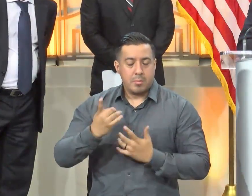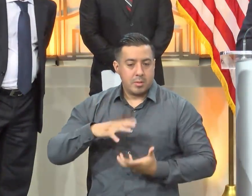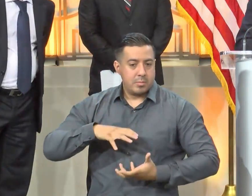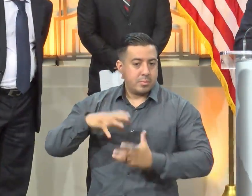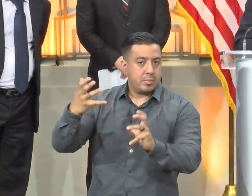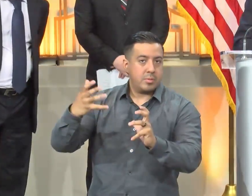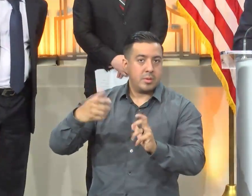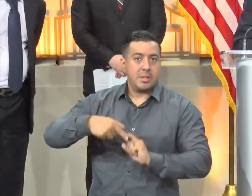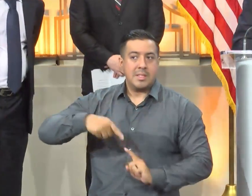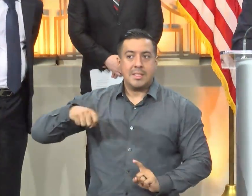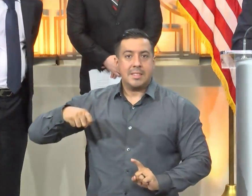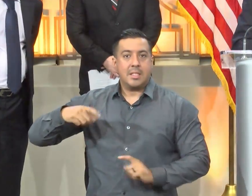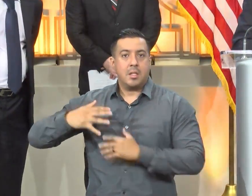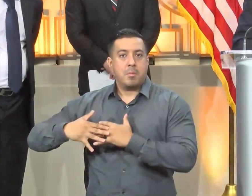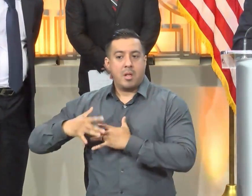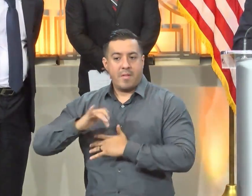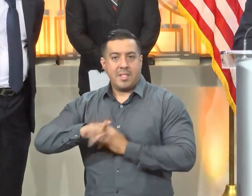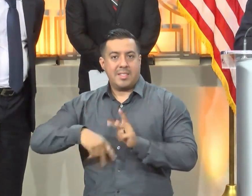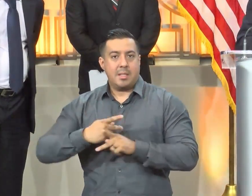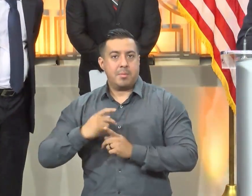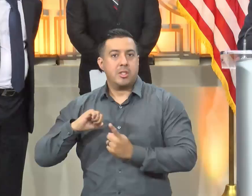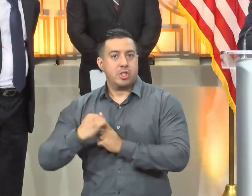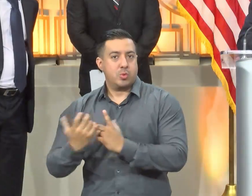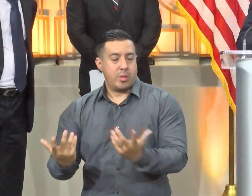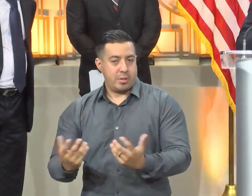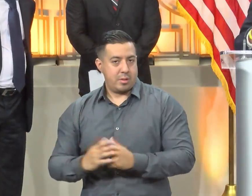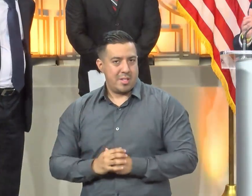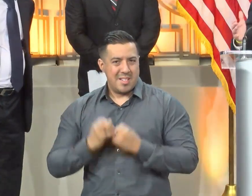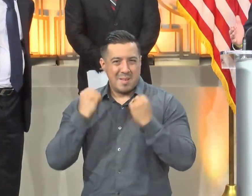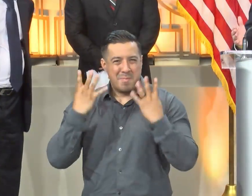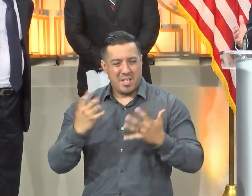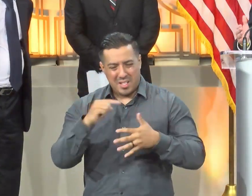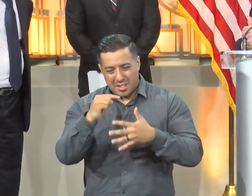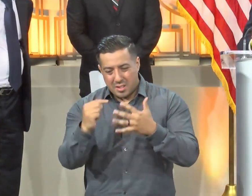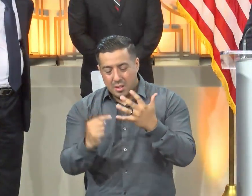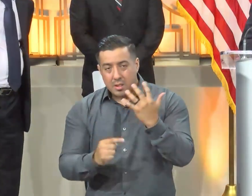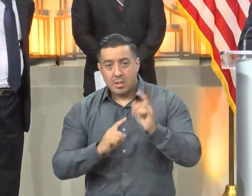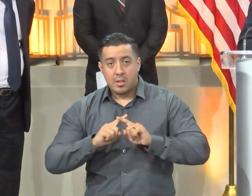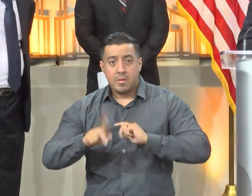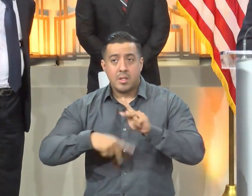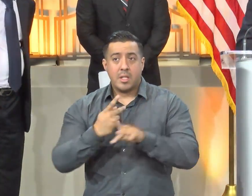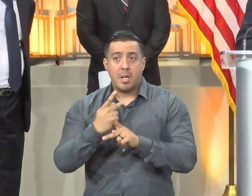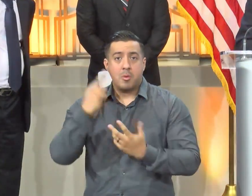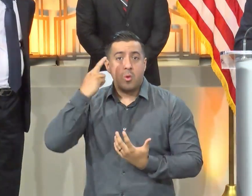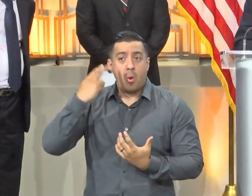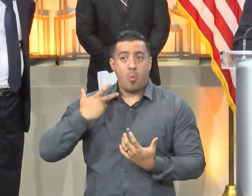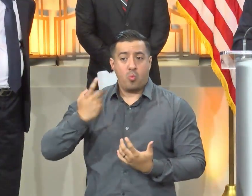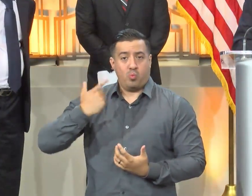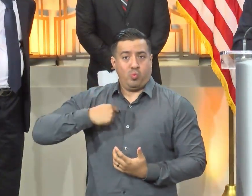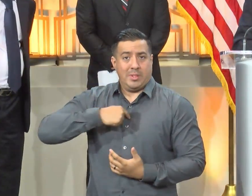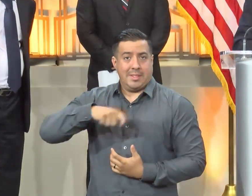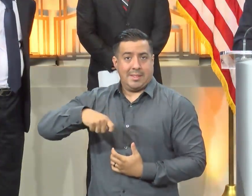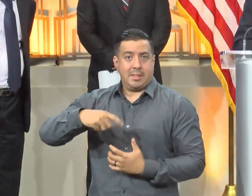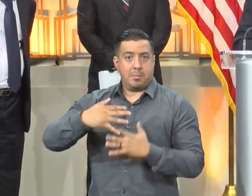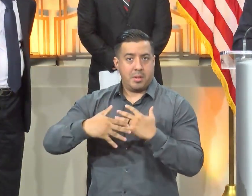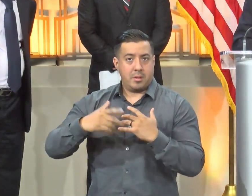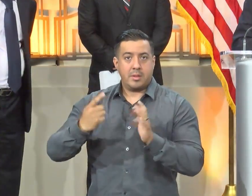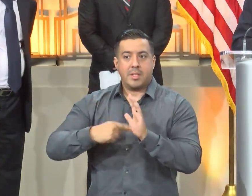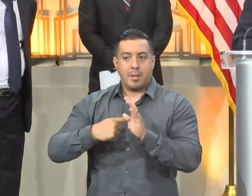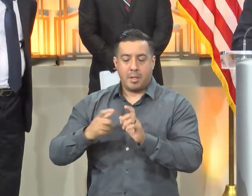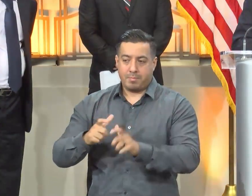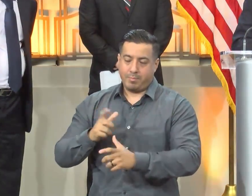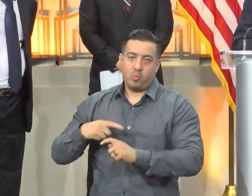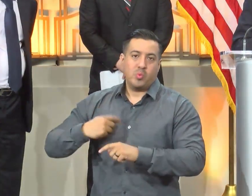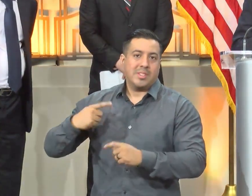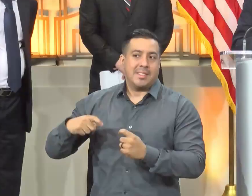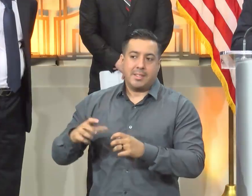a need for blood during those situations too. So there are many, many, many situations for which we need blood, and sometimes it's large amounts of it.